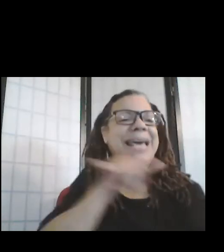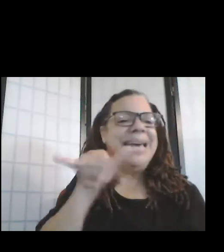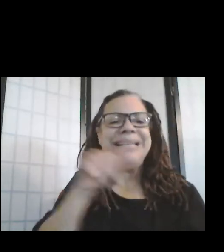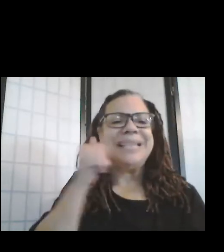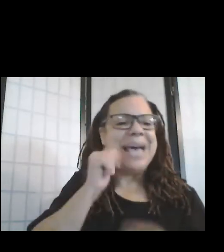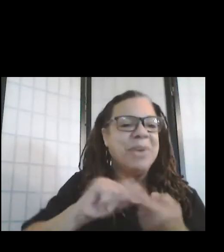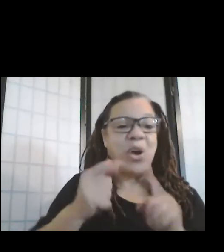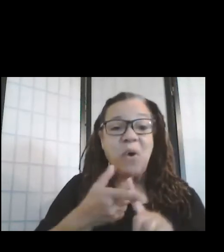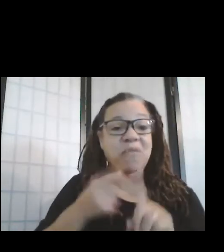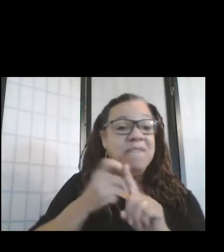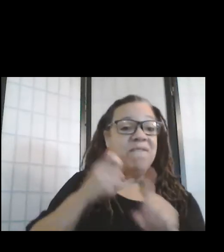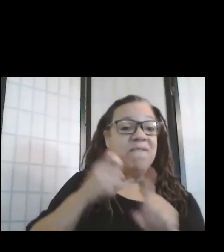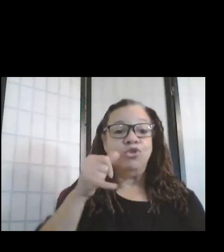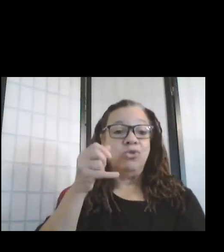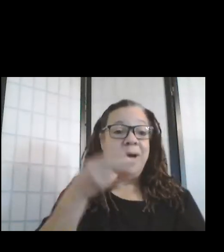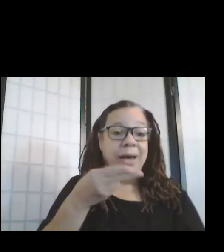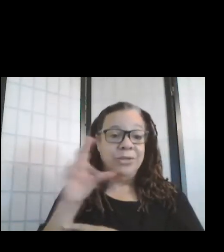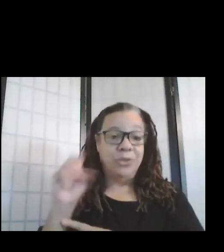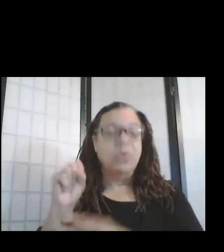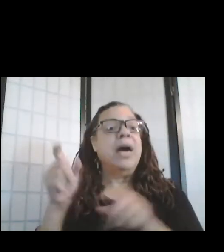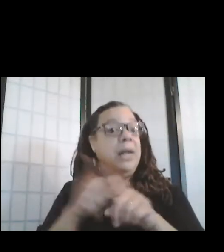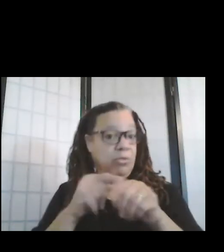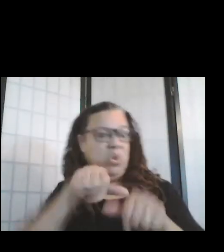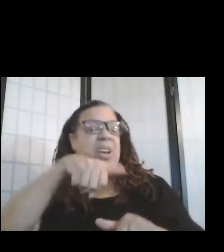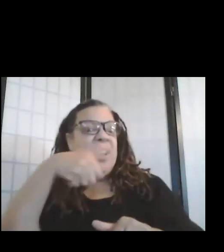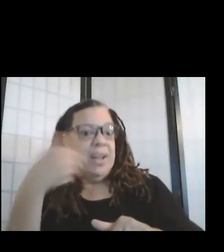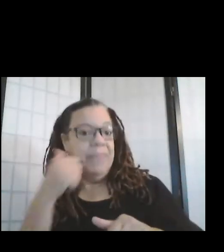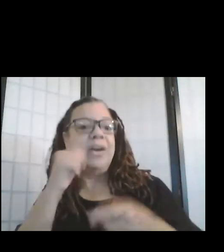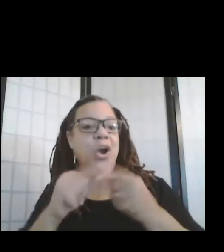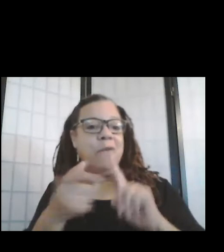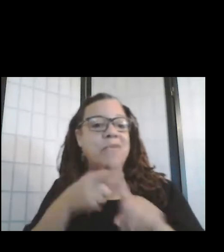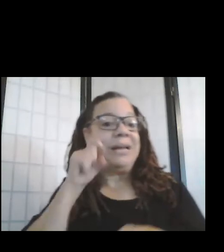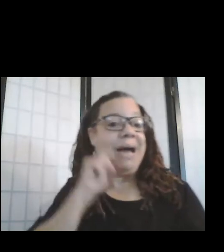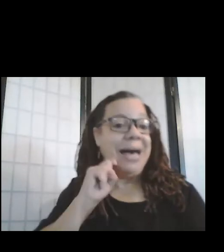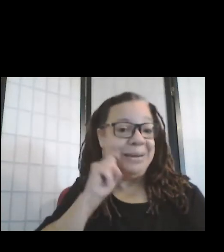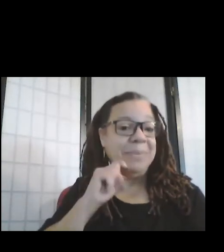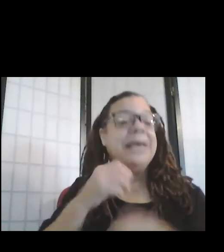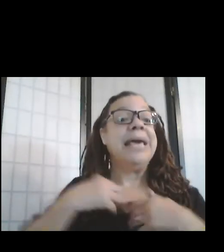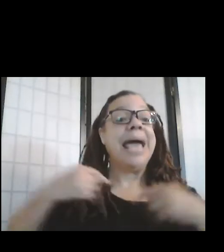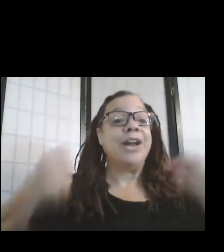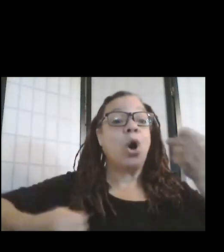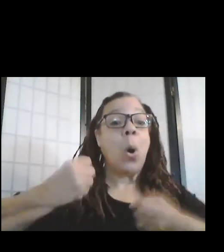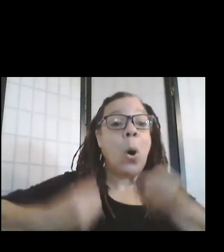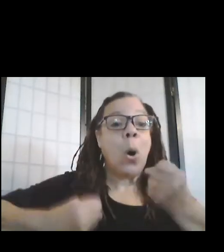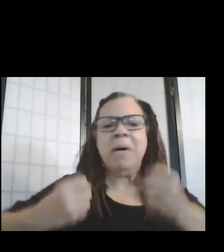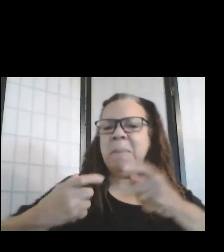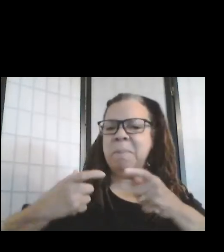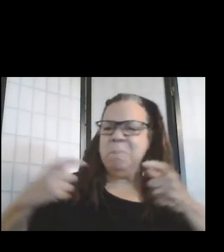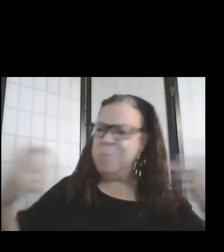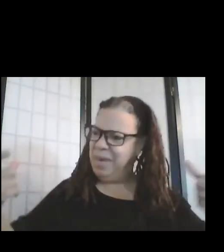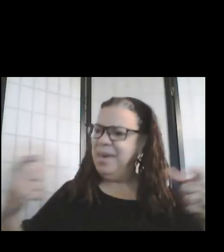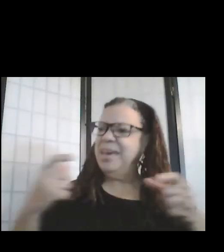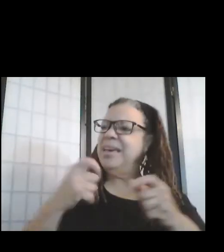junior high. Along with the steady girlfriend and condoms, he had wheels, a big 10-year-old boat